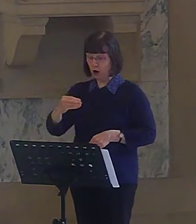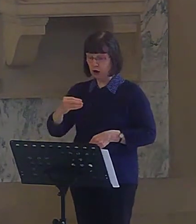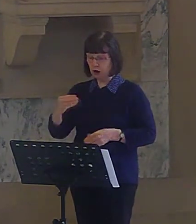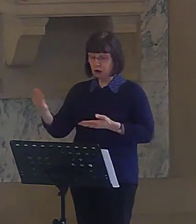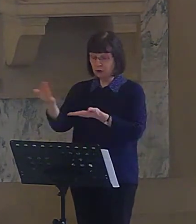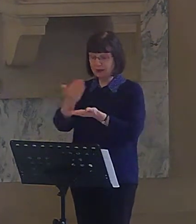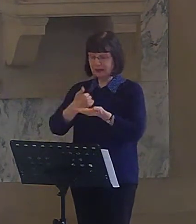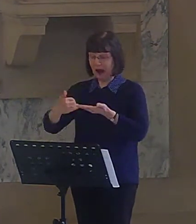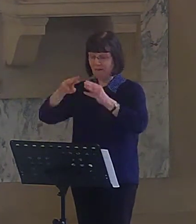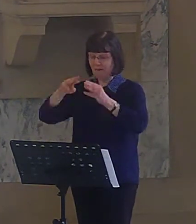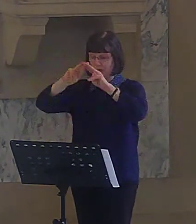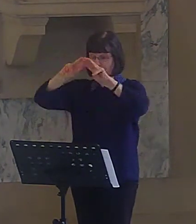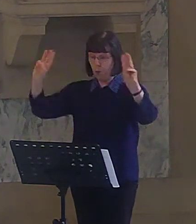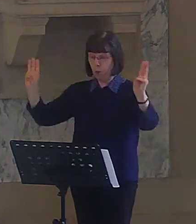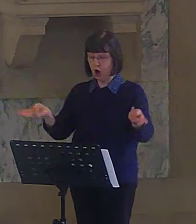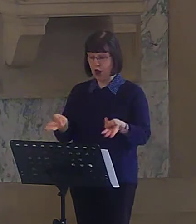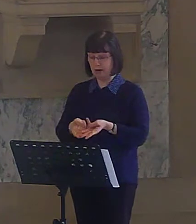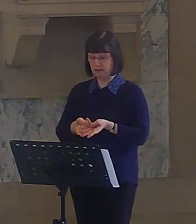world.